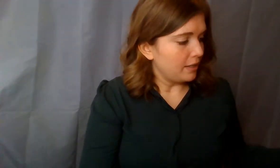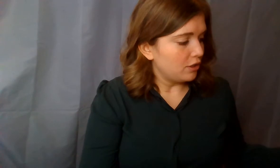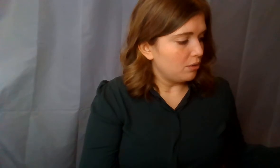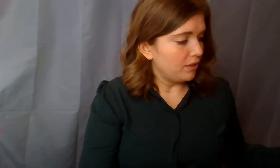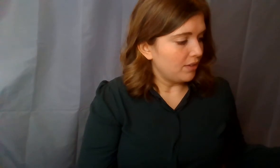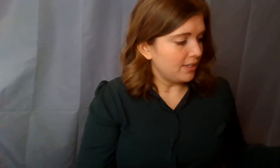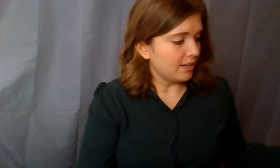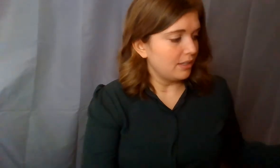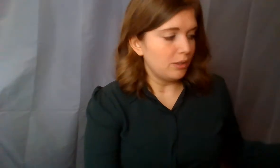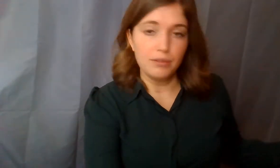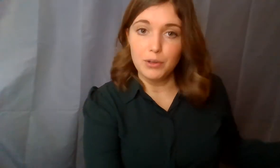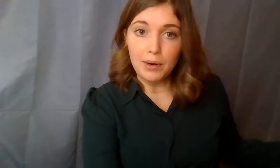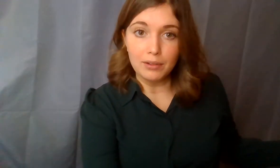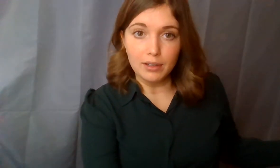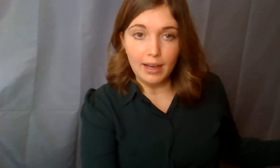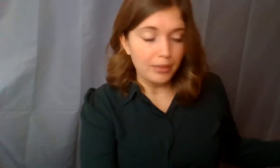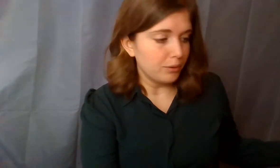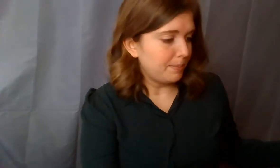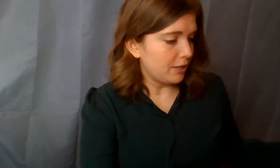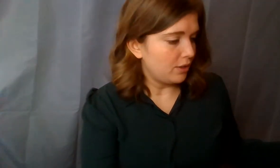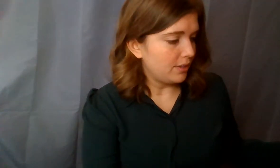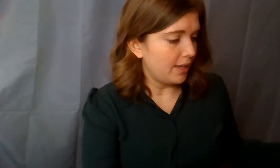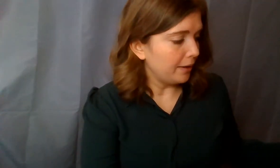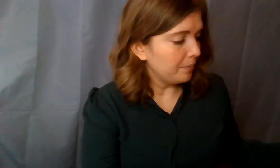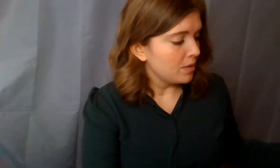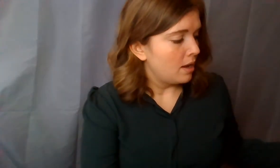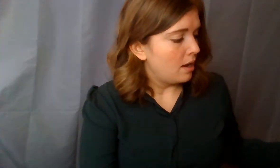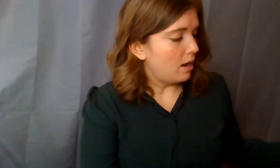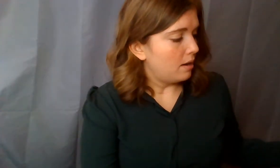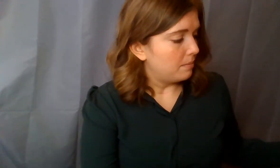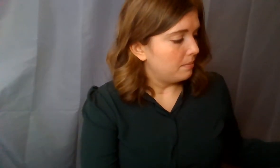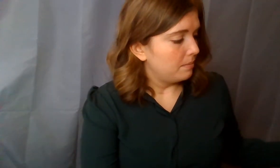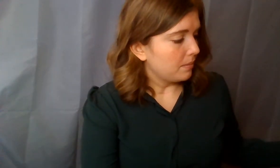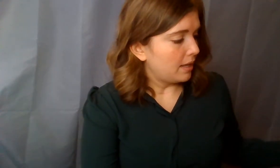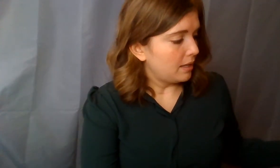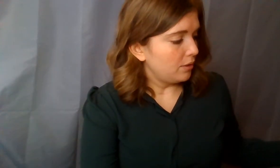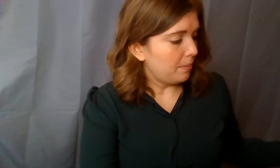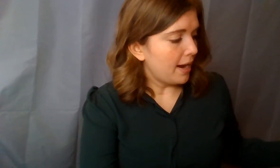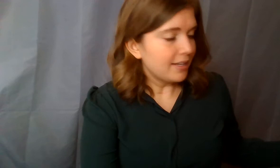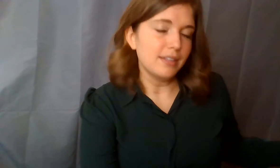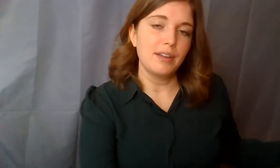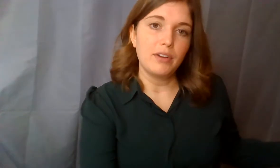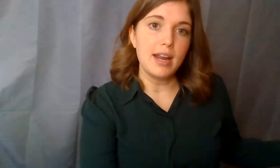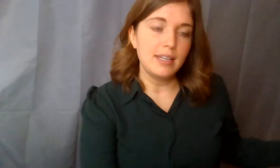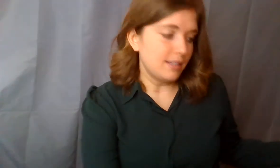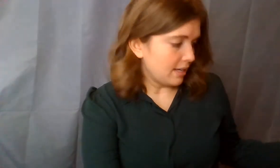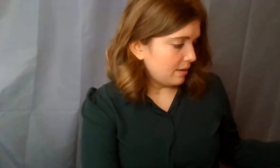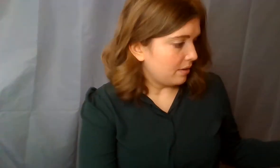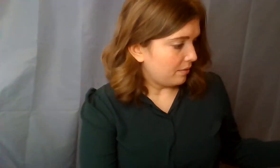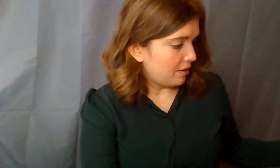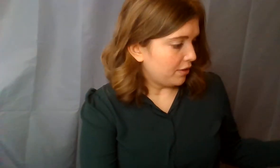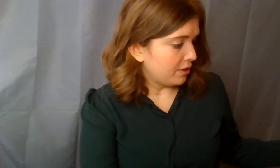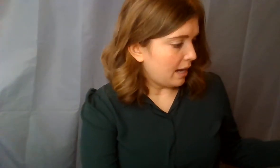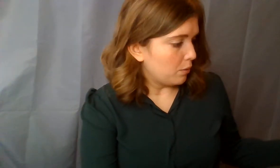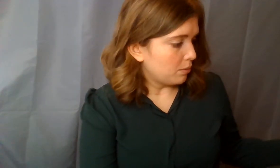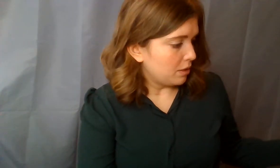page 256 too, if you want to look at those pictures there. And then do that practice for 18C and figuring out which one you